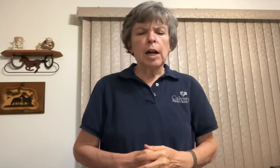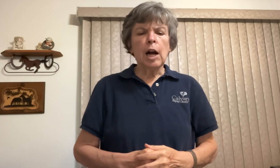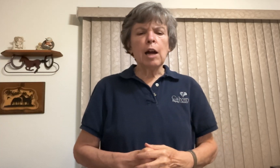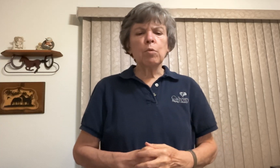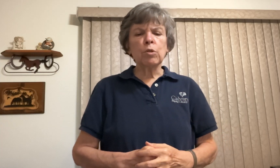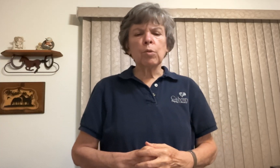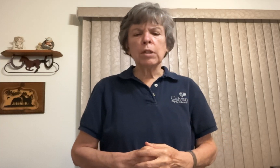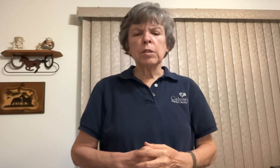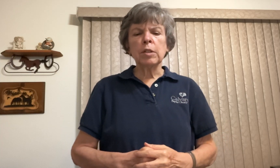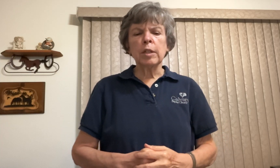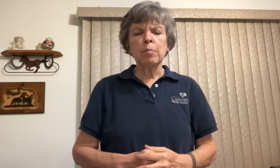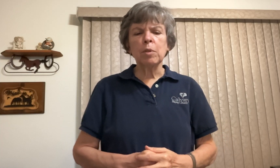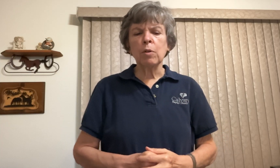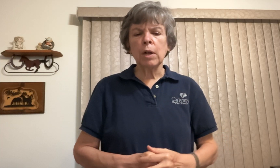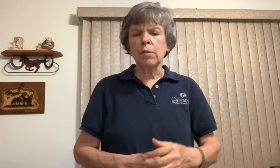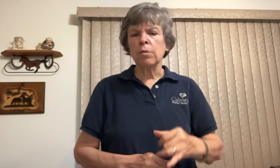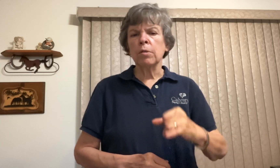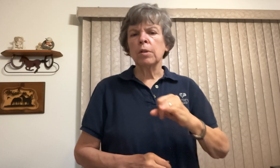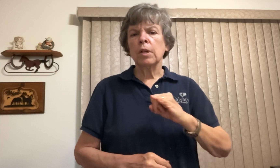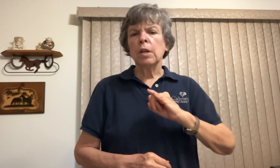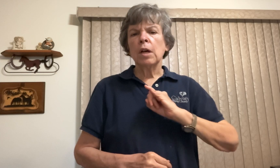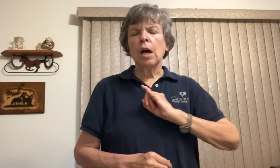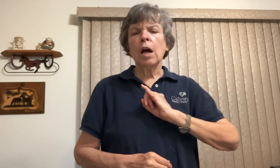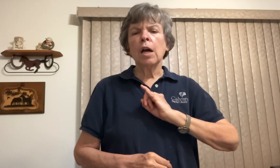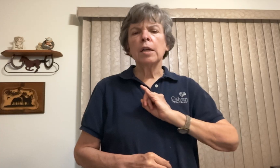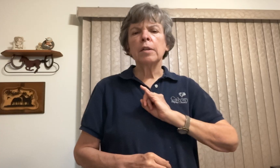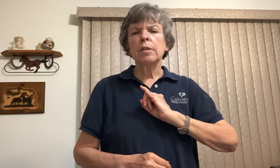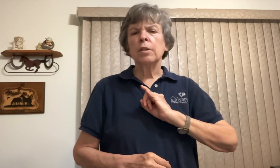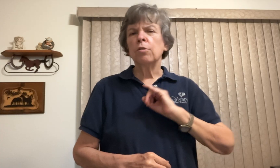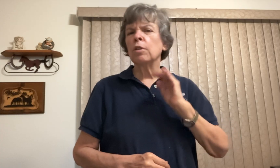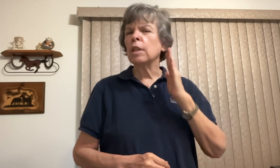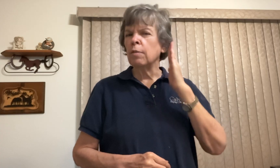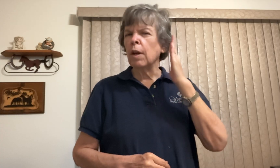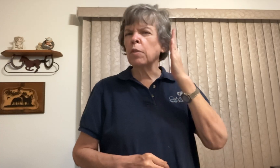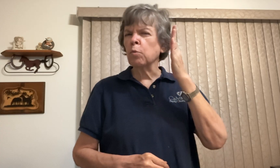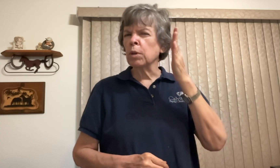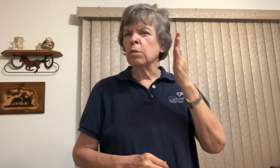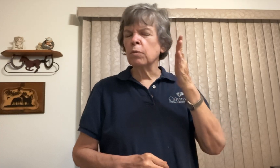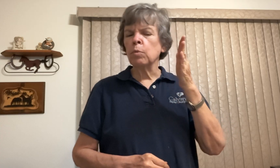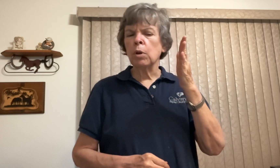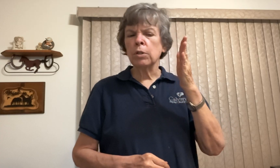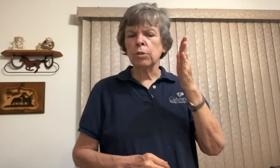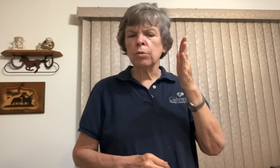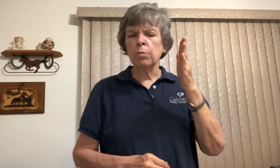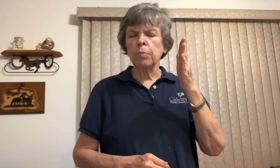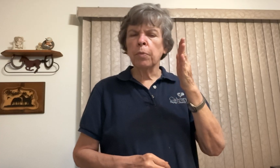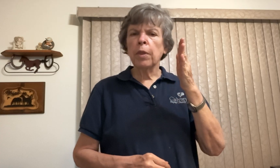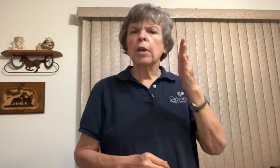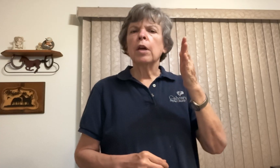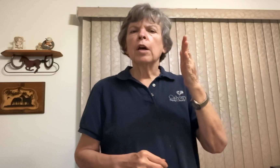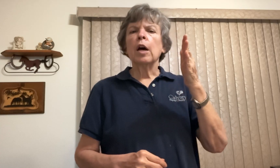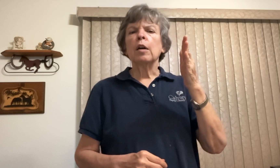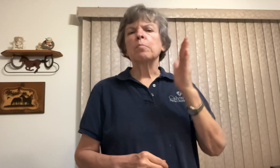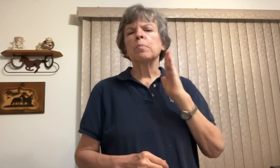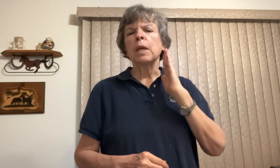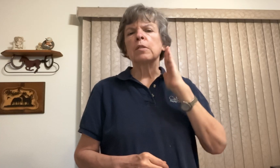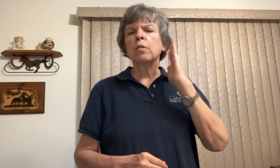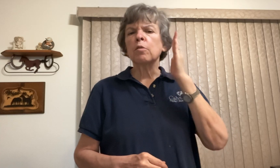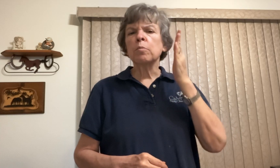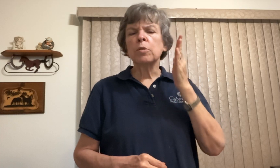I will trust in him no other. You can leave out the will if you want to. That's just